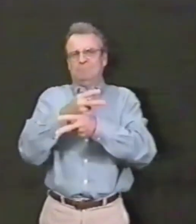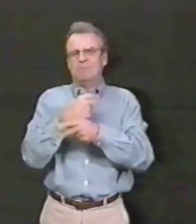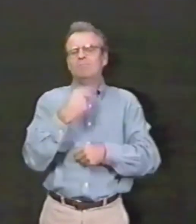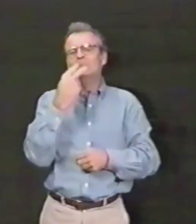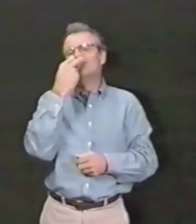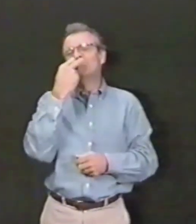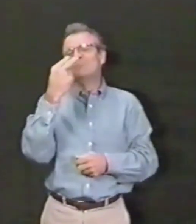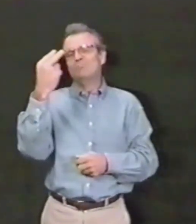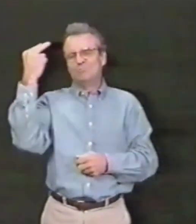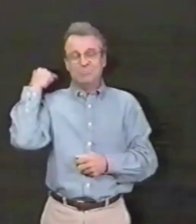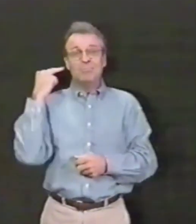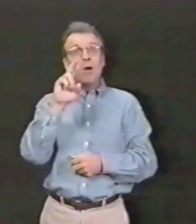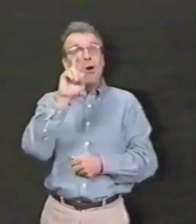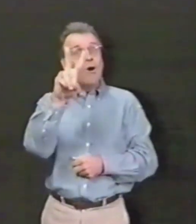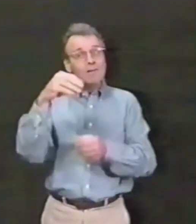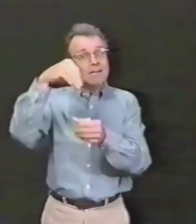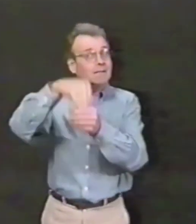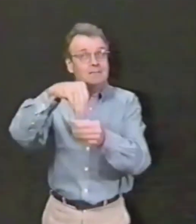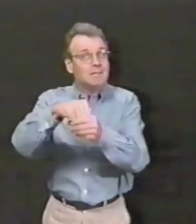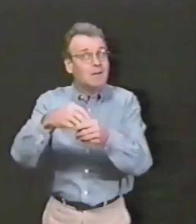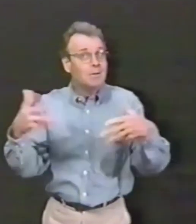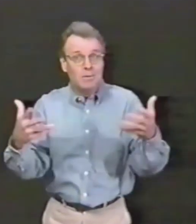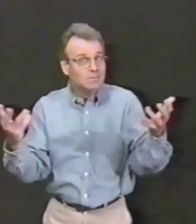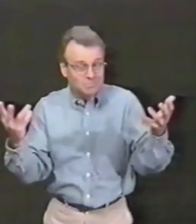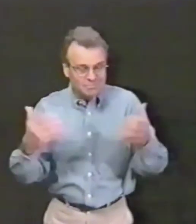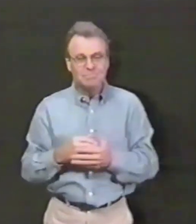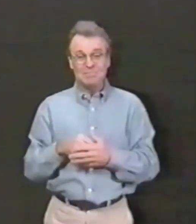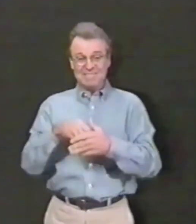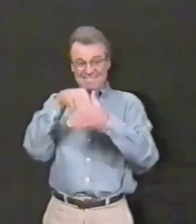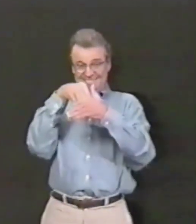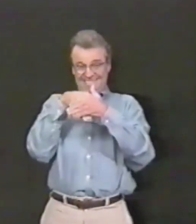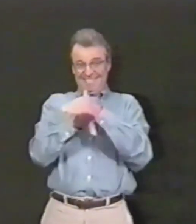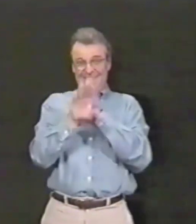cares about me because I'm in their eye line.